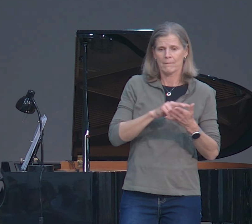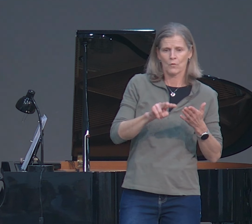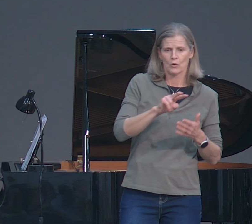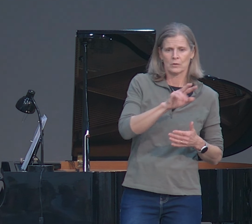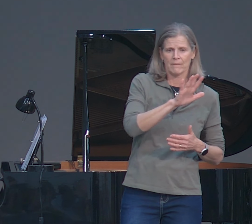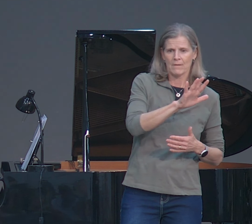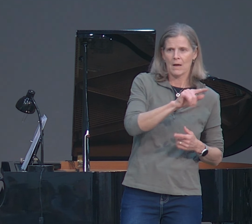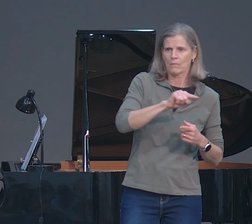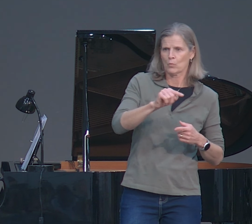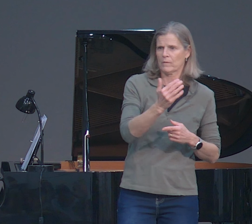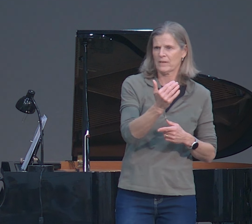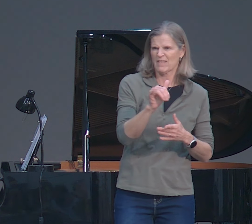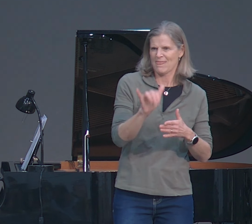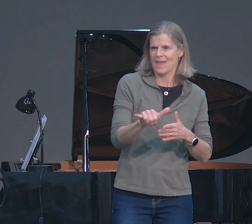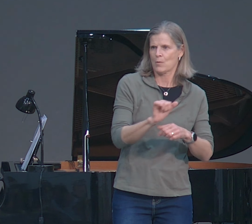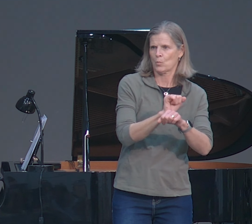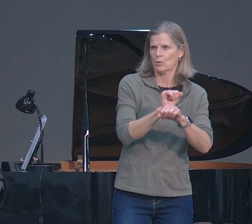through 15.